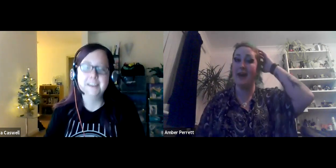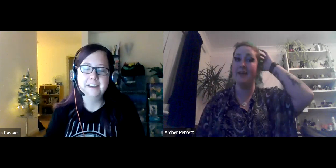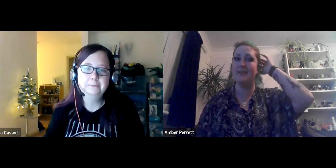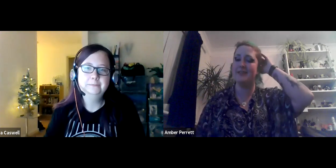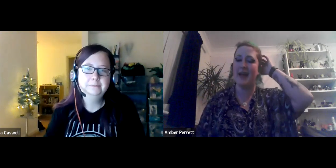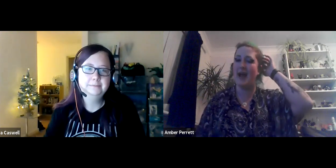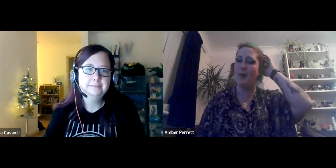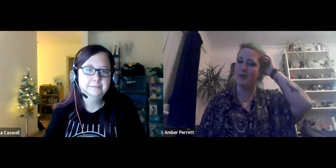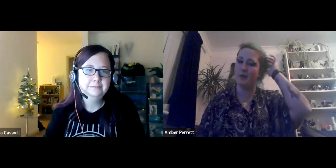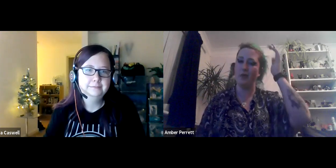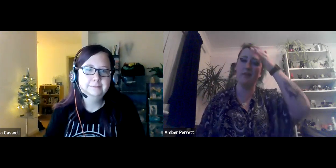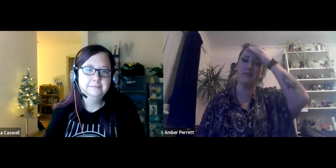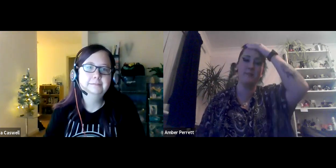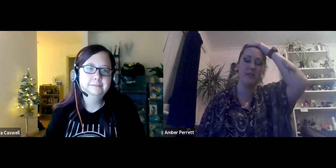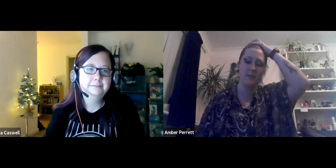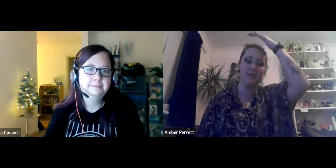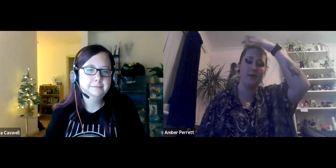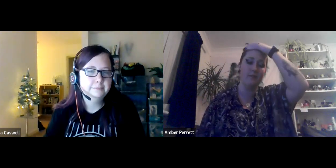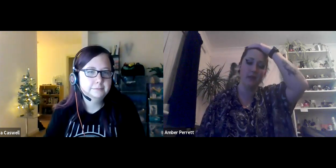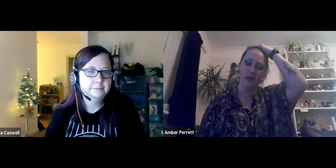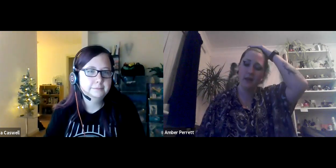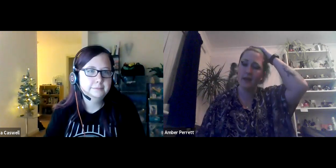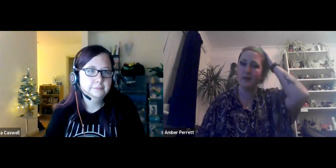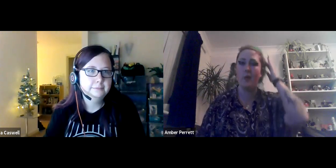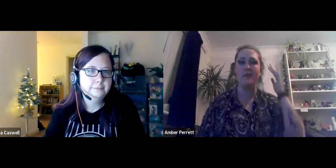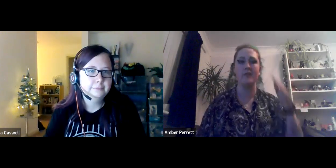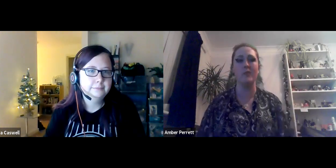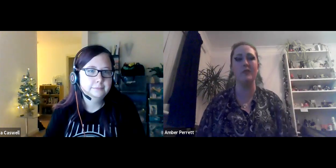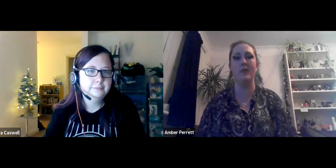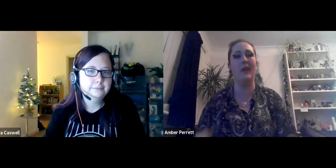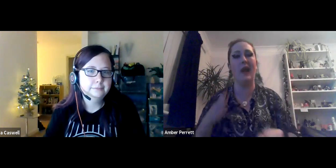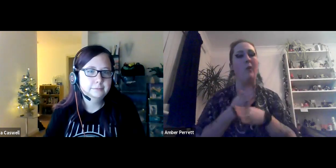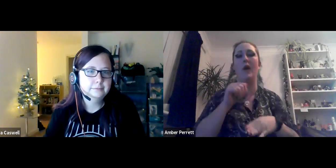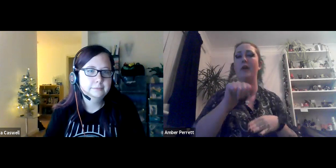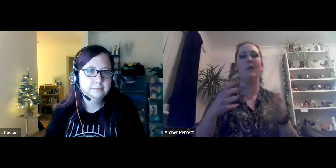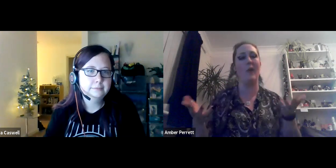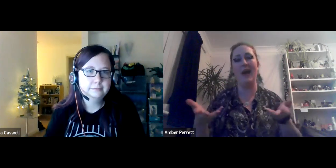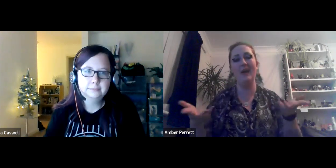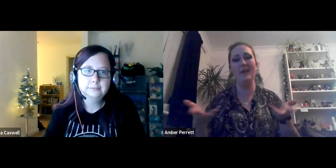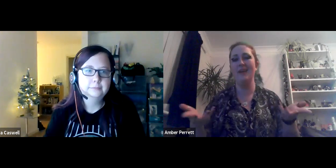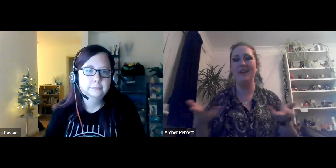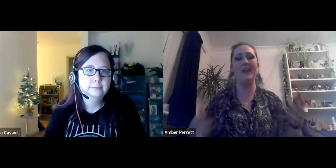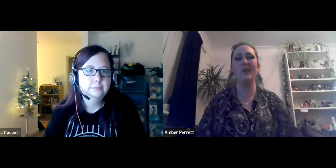then you say it however you want. Because especially with like the questions we were doing, like work you wear, like you don't